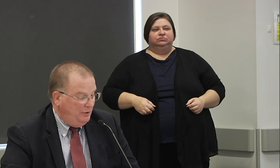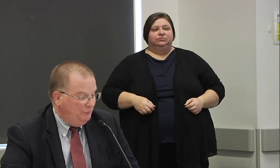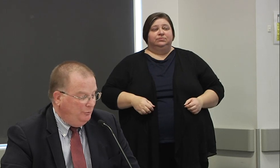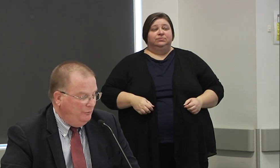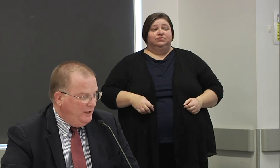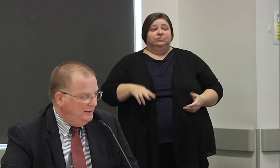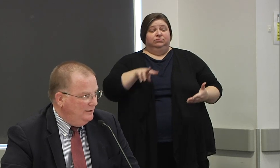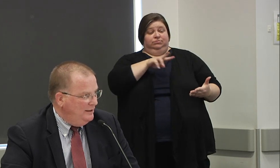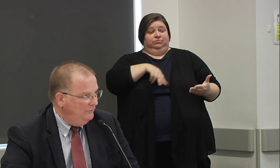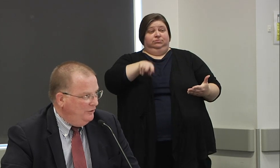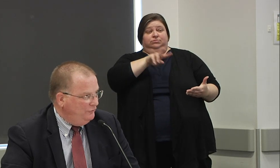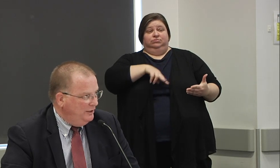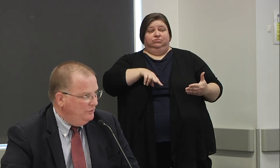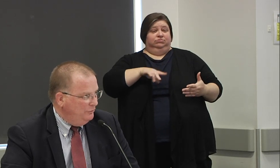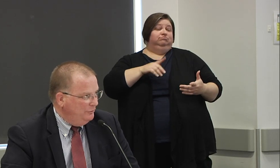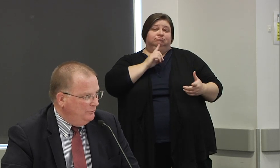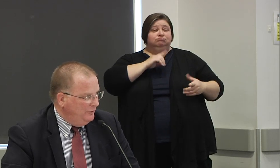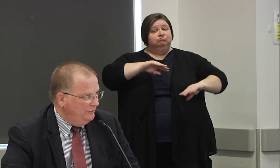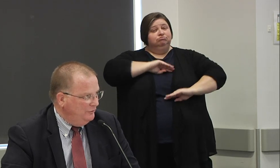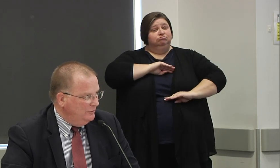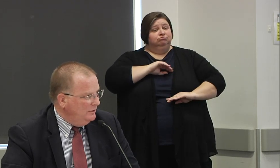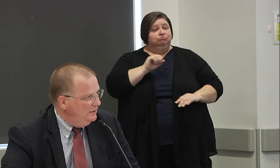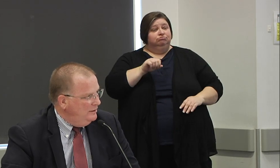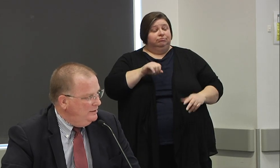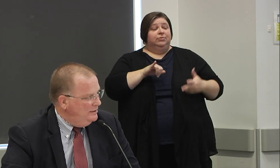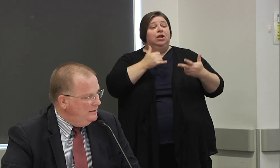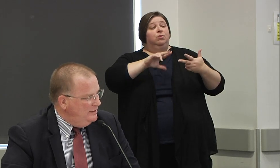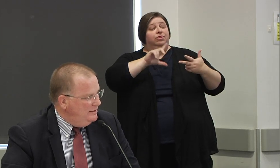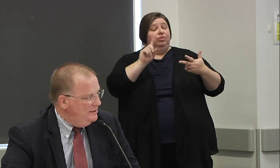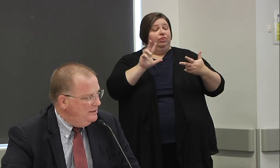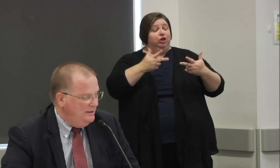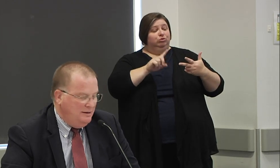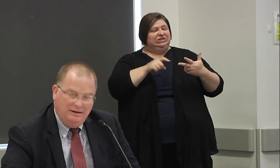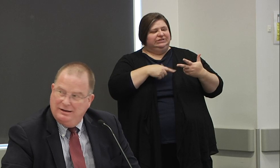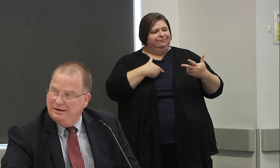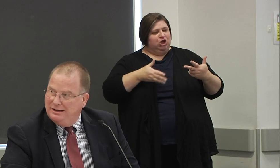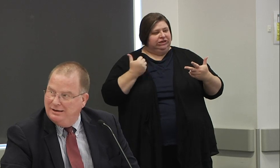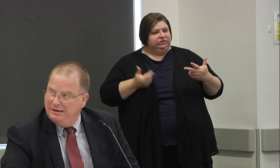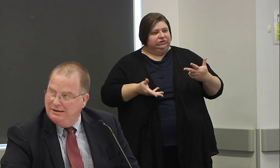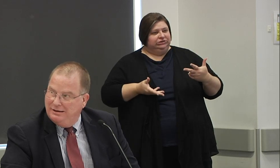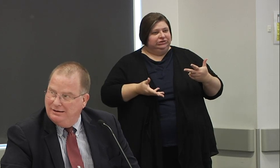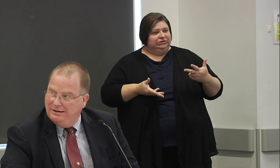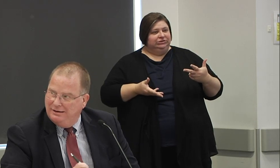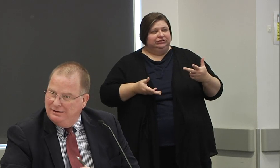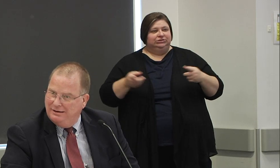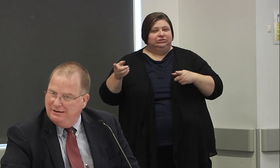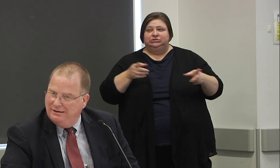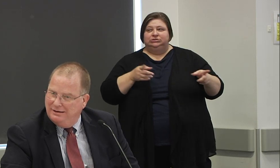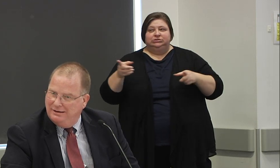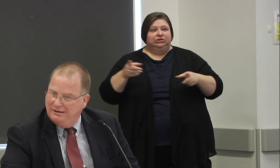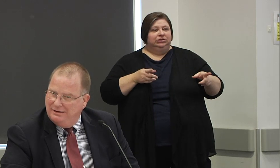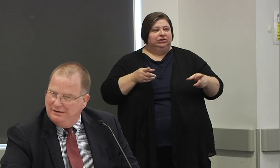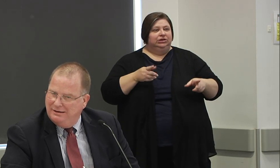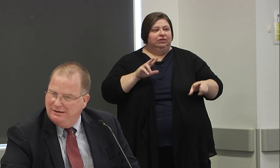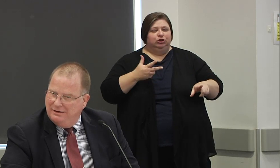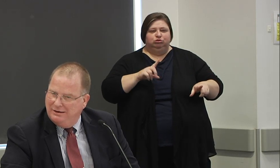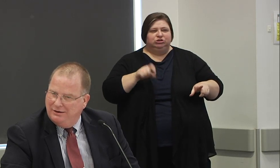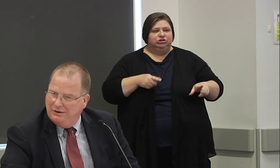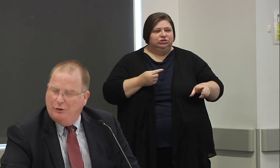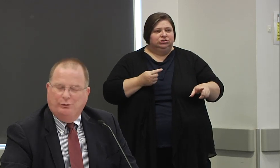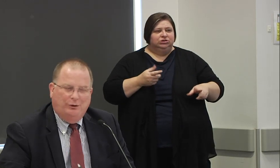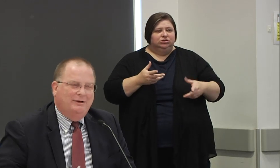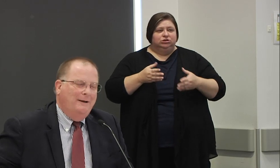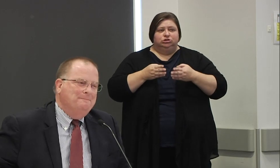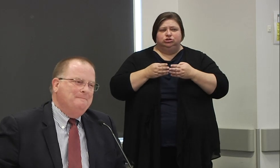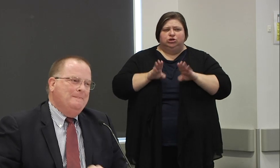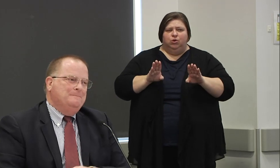comfortable with that, and I have lost track of your third question, Dirk. If I may, maybe So my other question was, can you generally say that rural, it